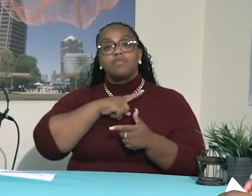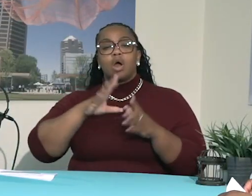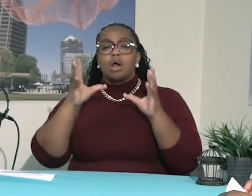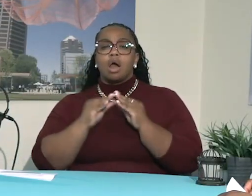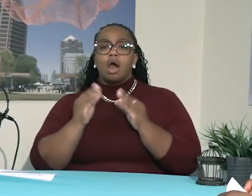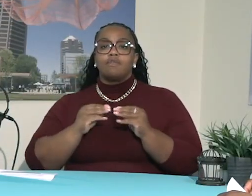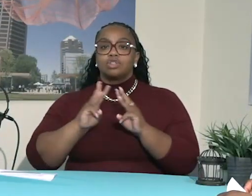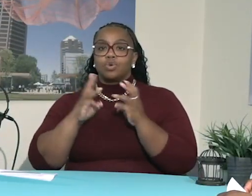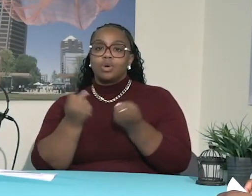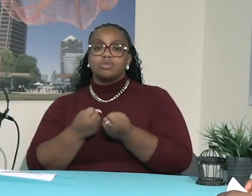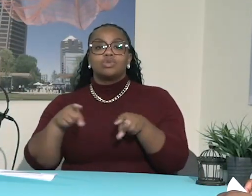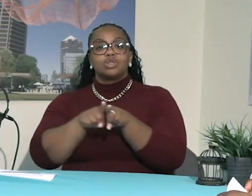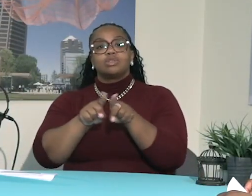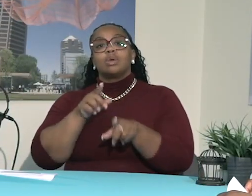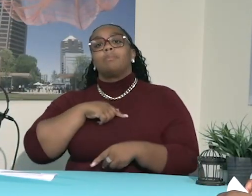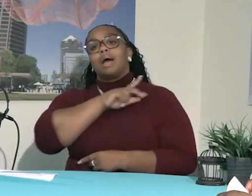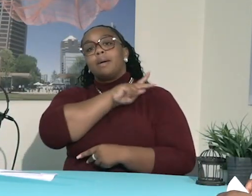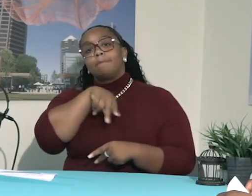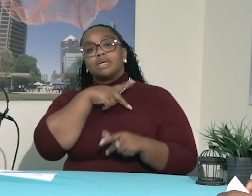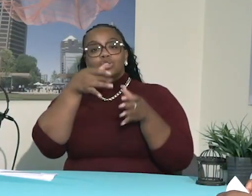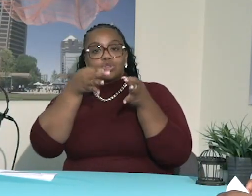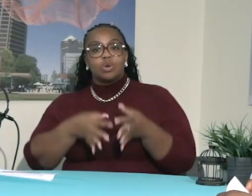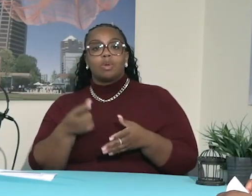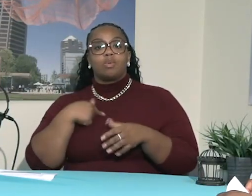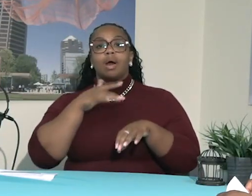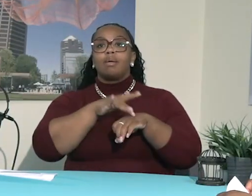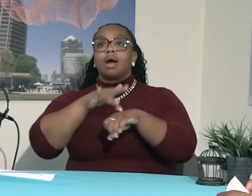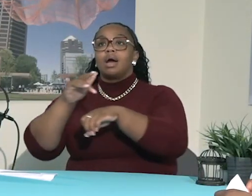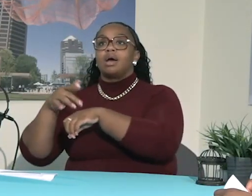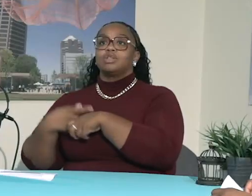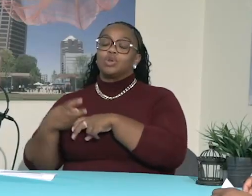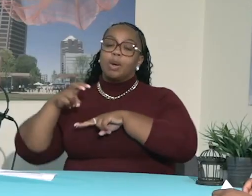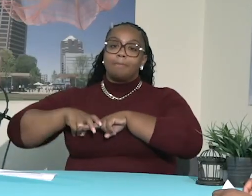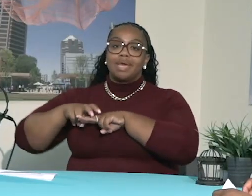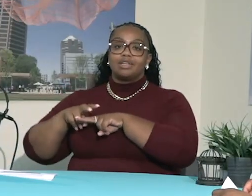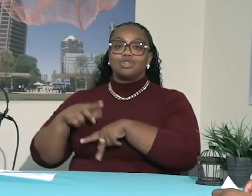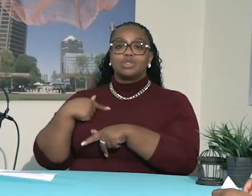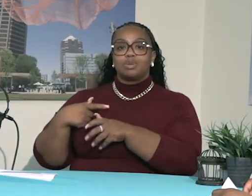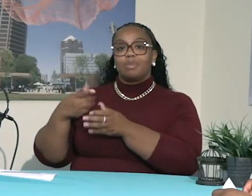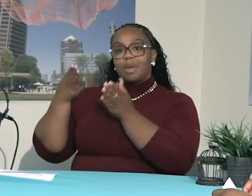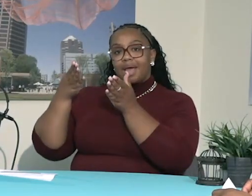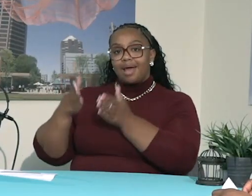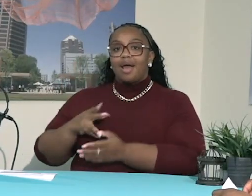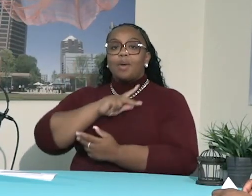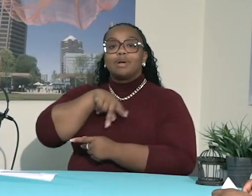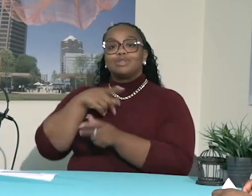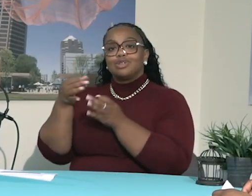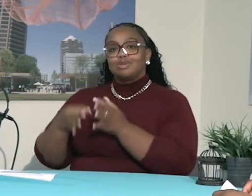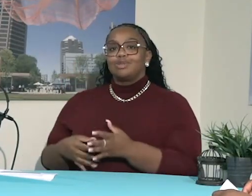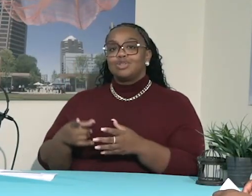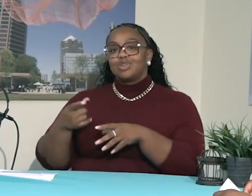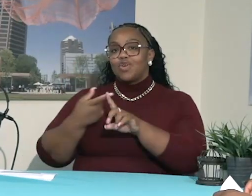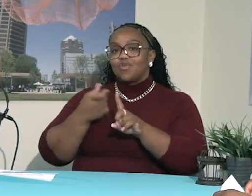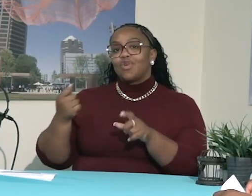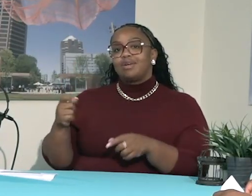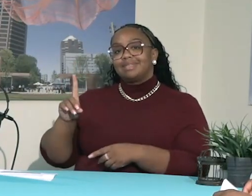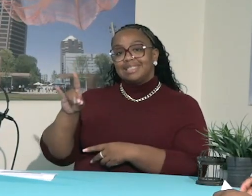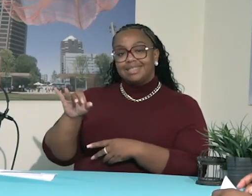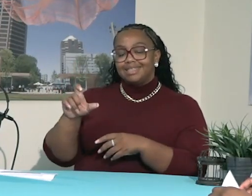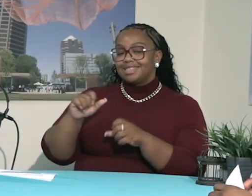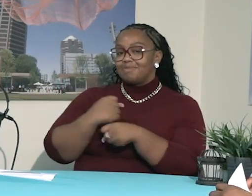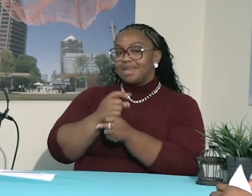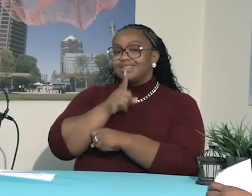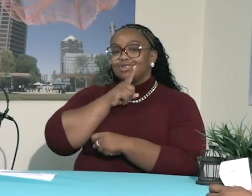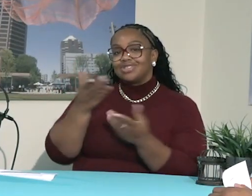also serves as my personal interpreter when I'm out in the community, sitting on panels, etc. So she came all the way from D.C. to make sure she was here for me today. So thank